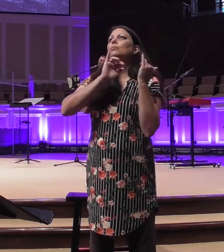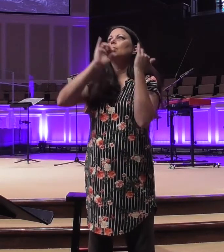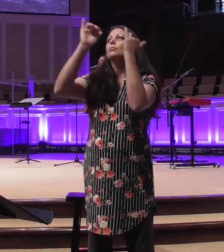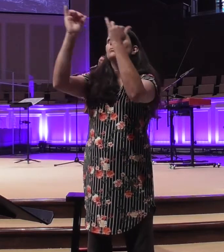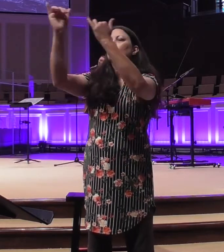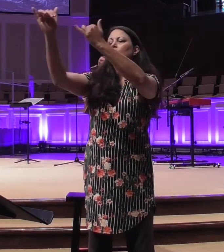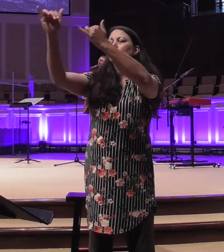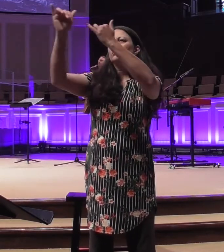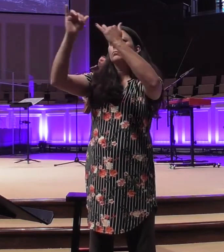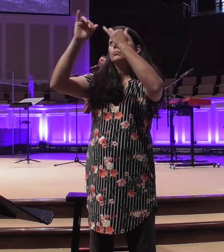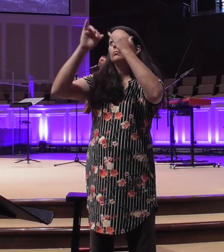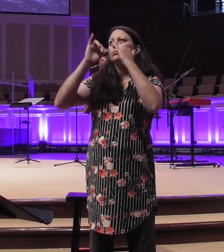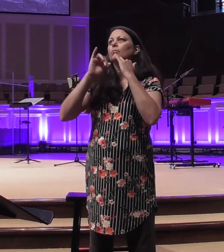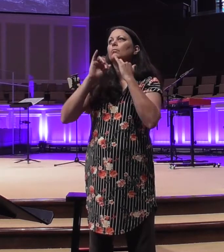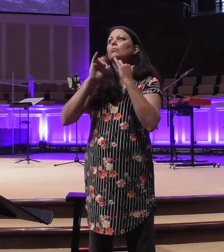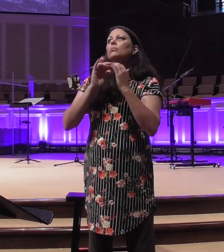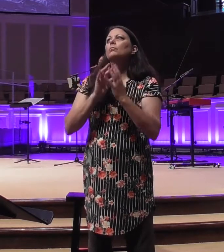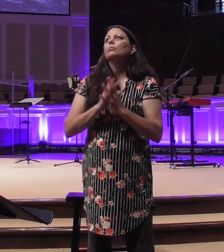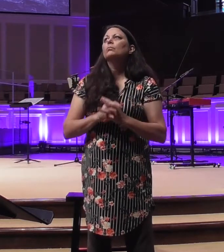Jesus.